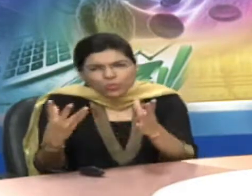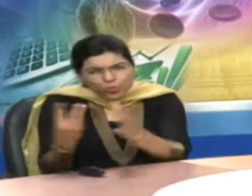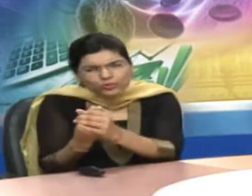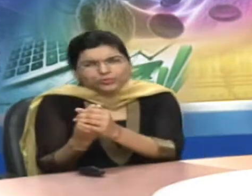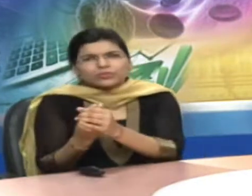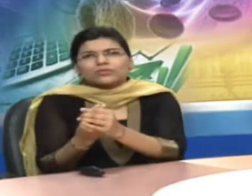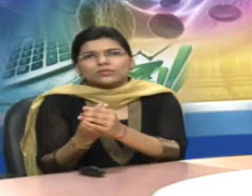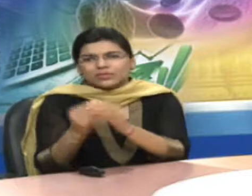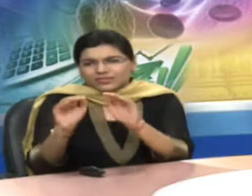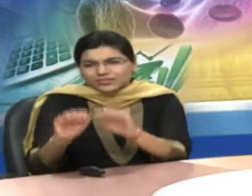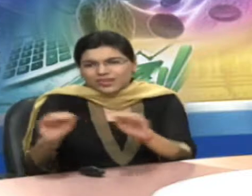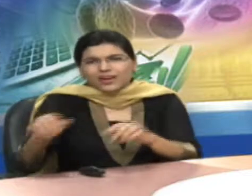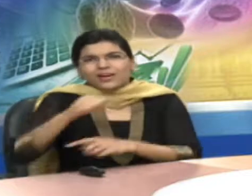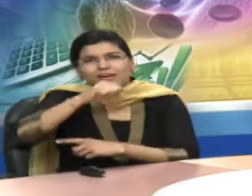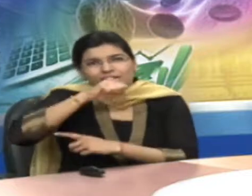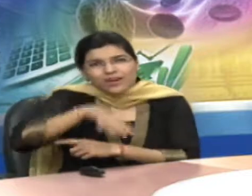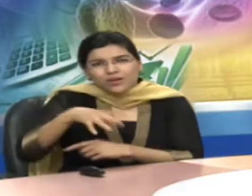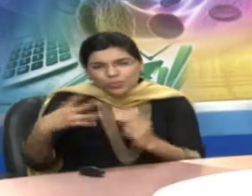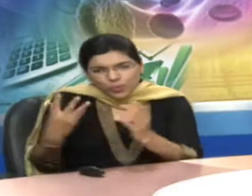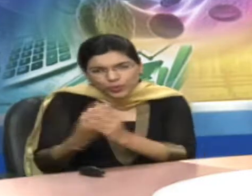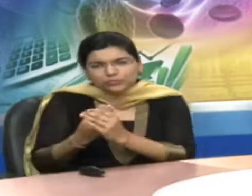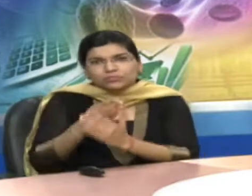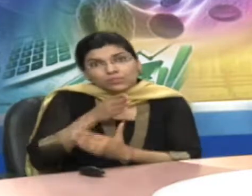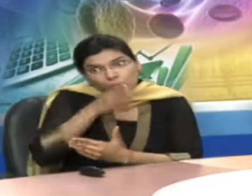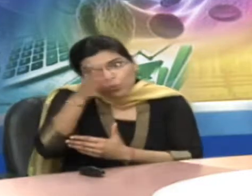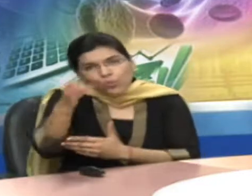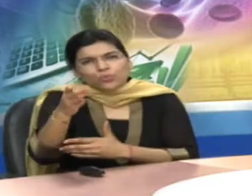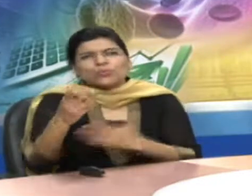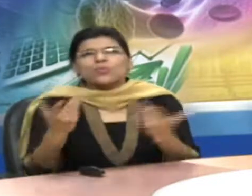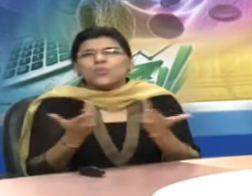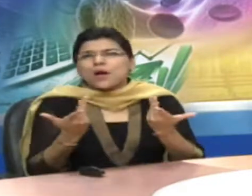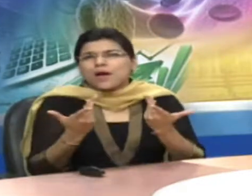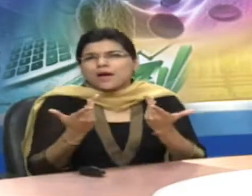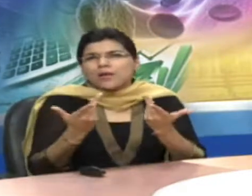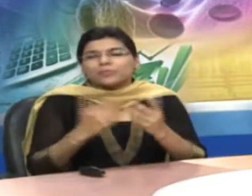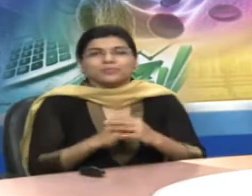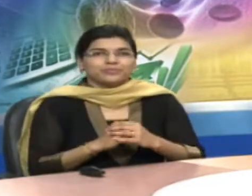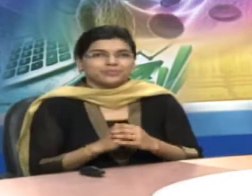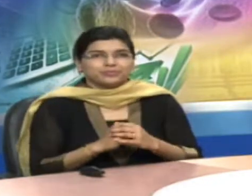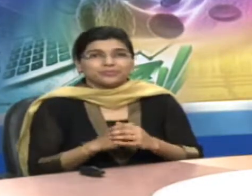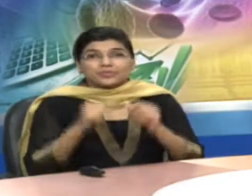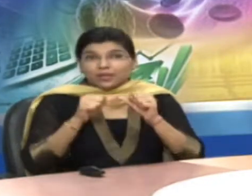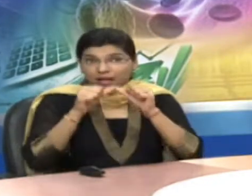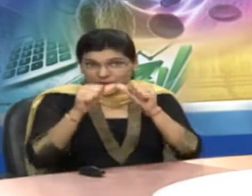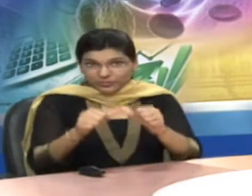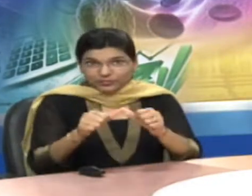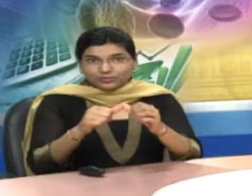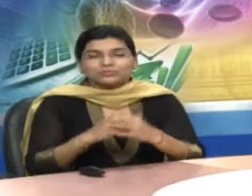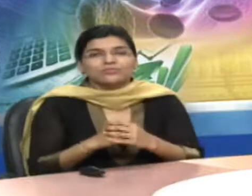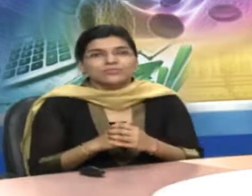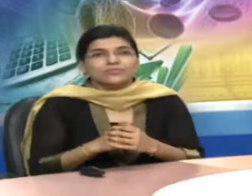Why would he like to go in the company of bright young children? The answer